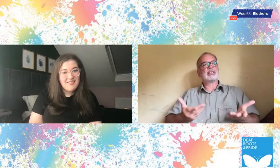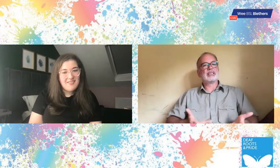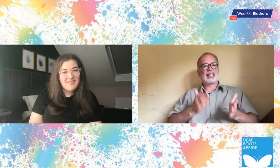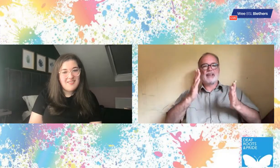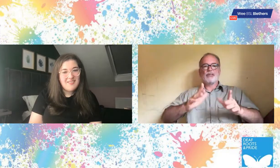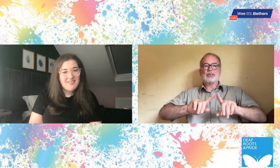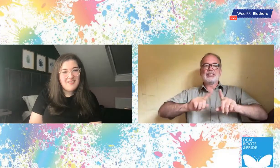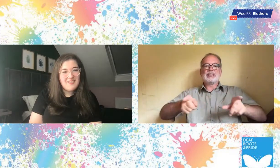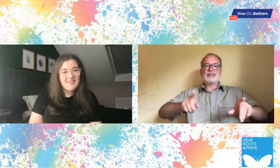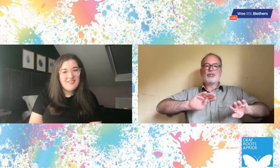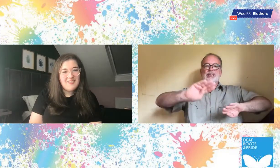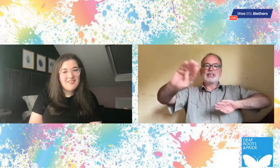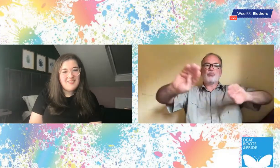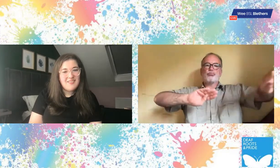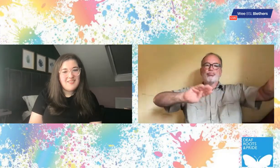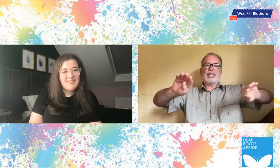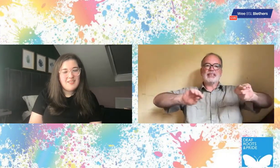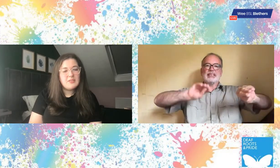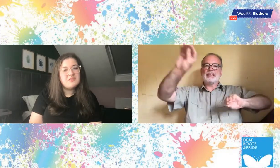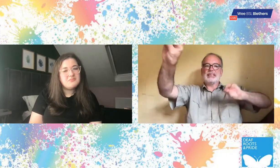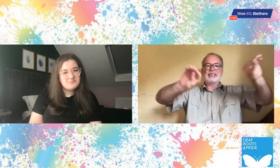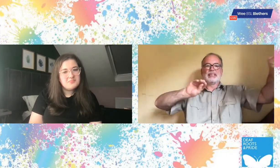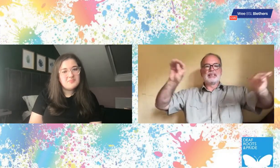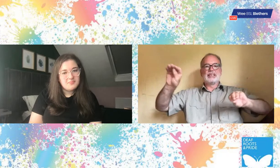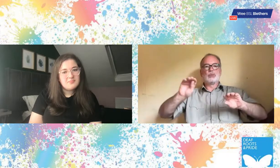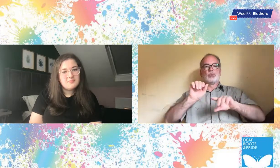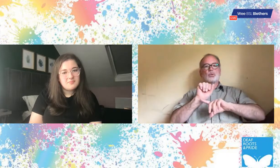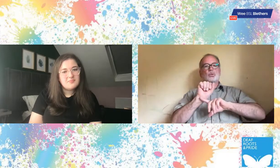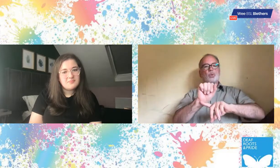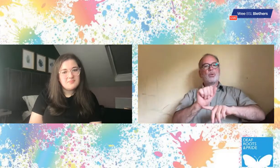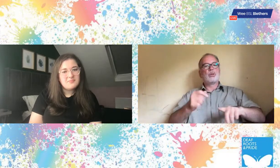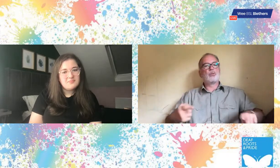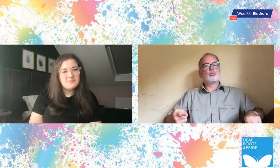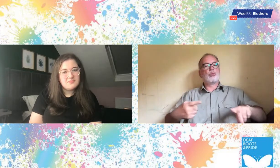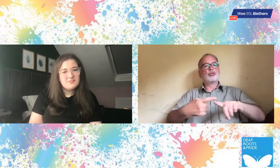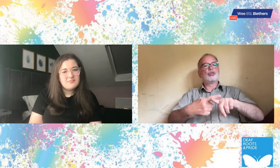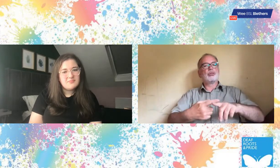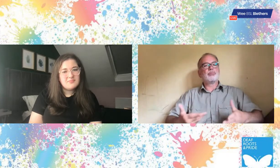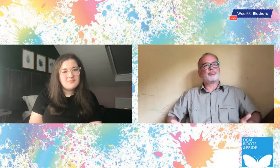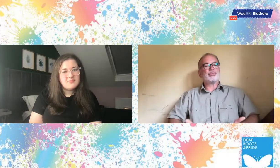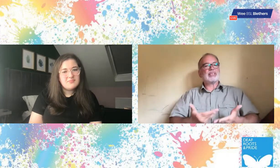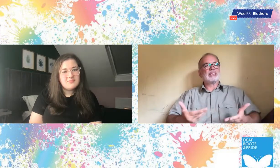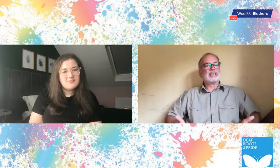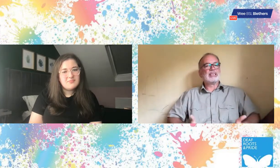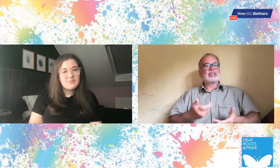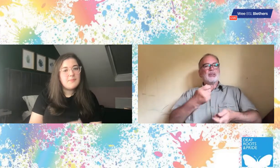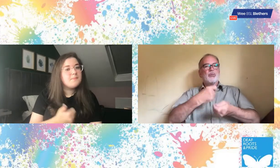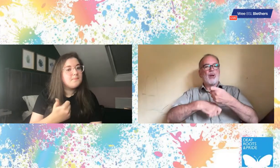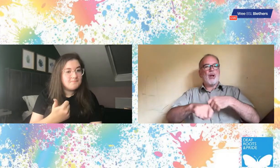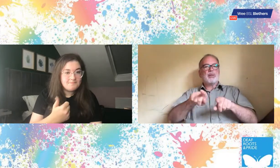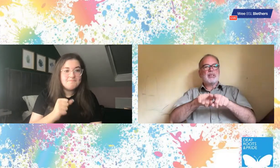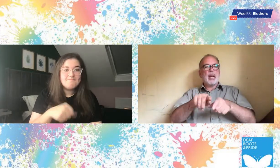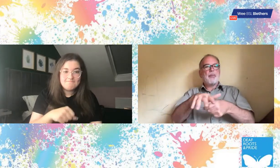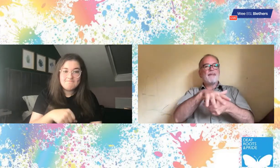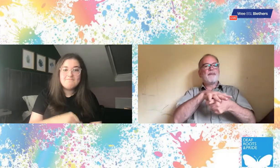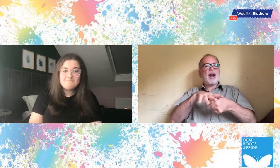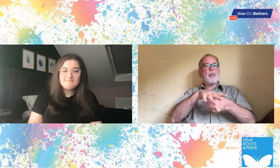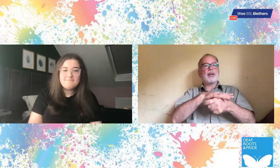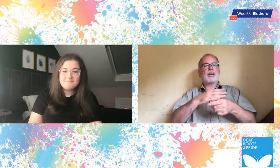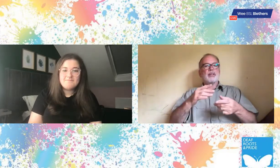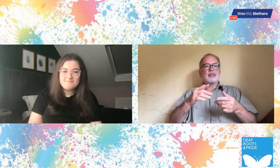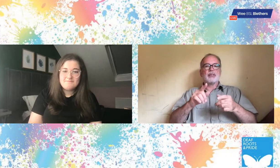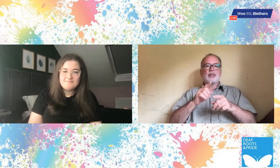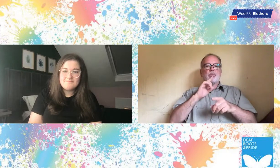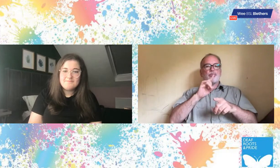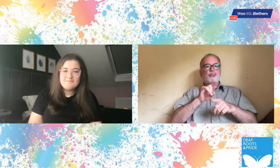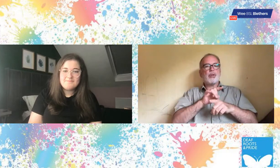gone to France, to zoos there, to encourage their breeding programs, because you want to prevent crossbreeding.